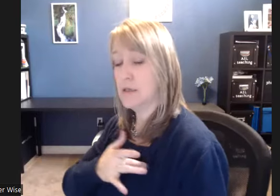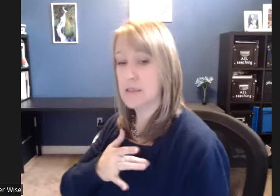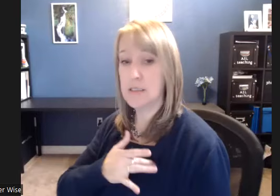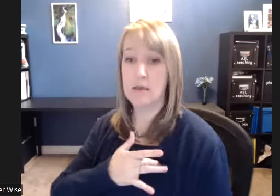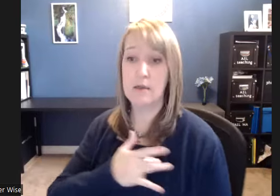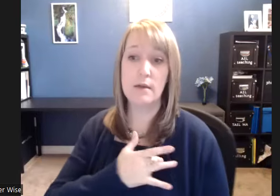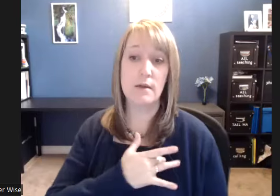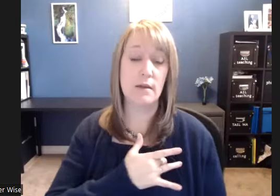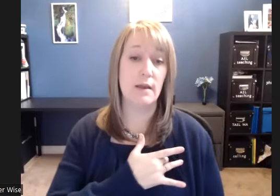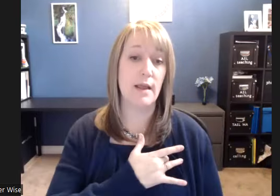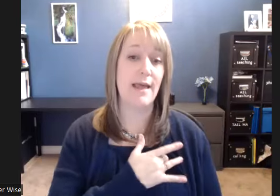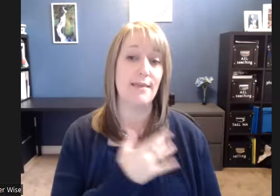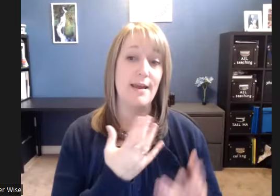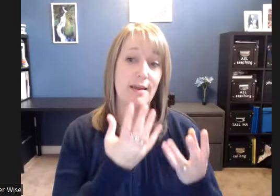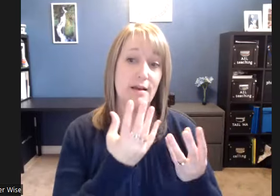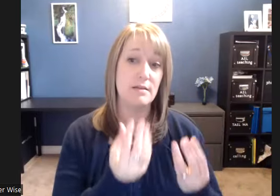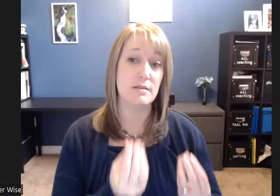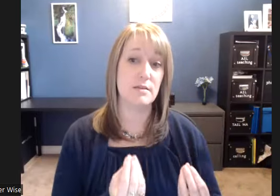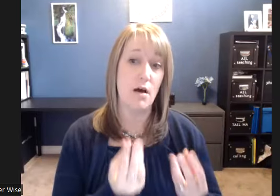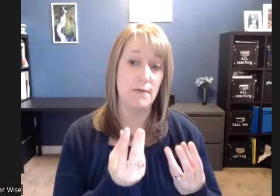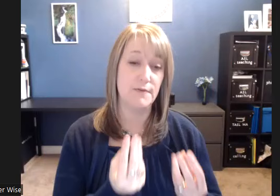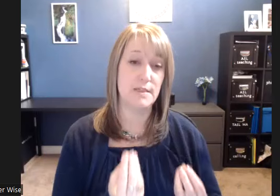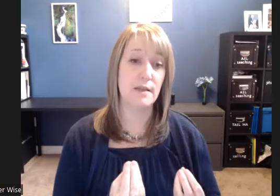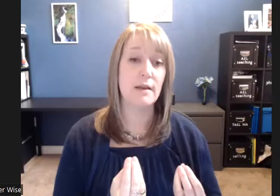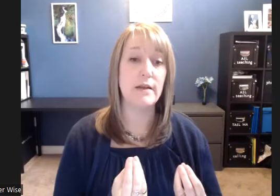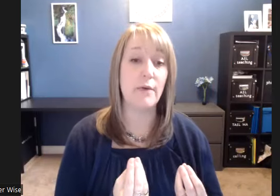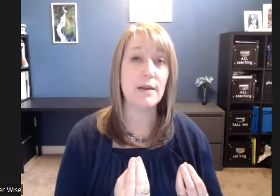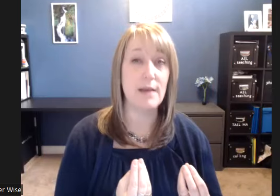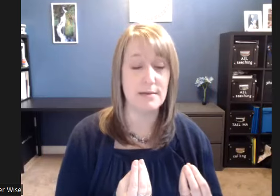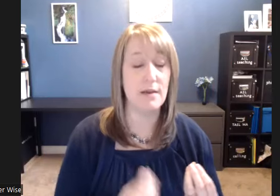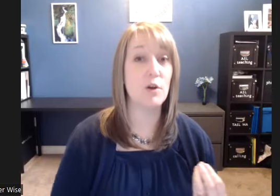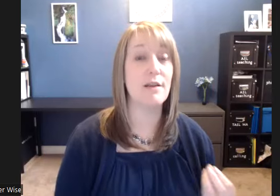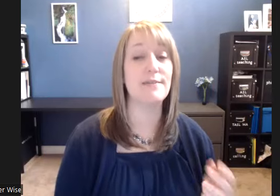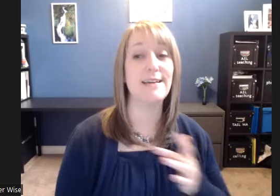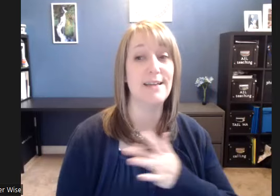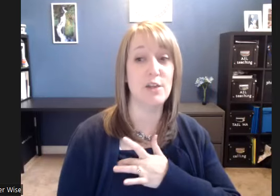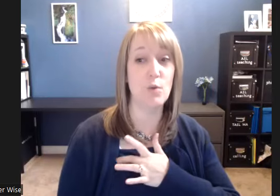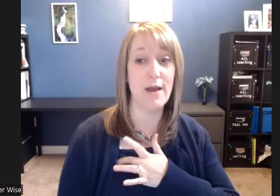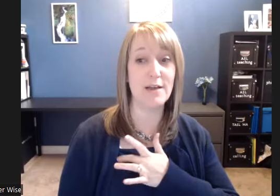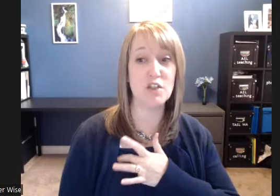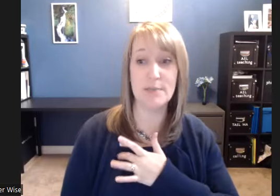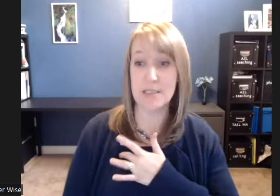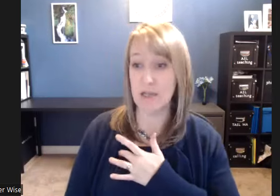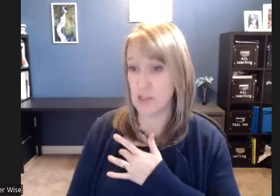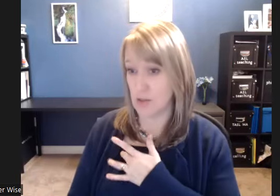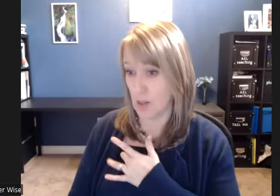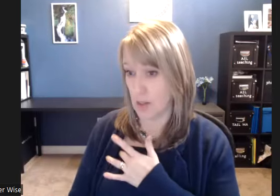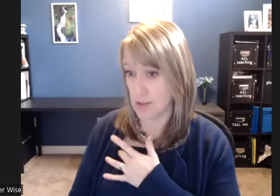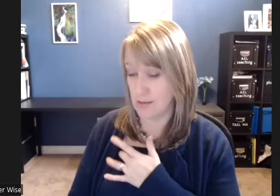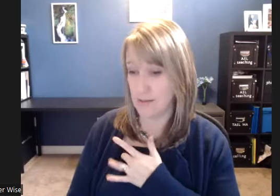heart, and then soft. Now, yes, if you're left-handed, you won't actually be touching your heart, but